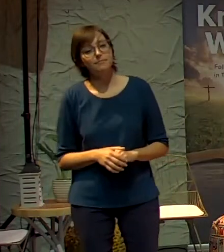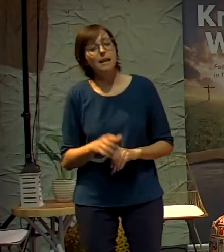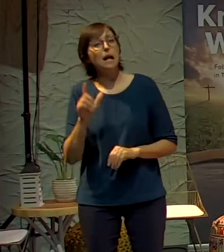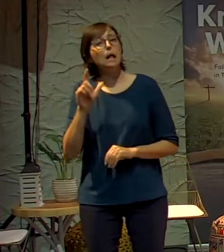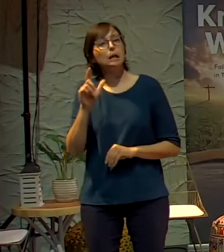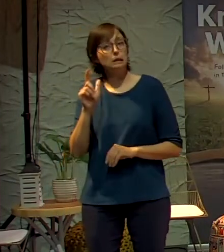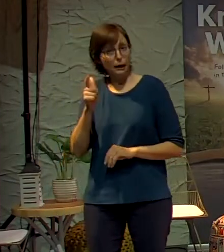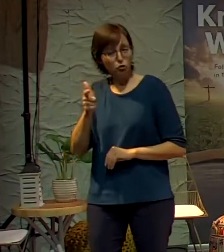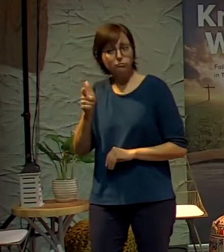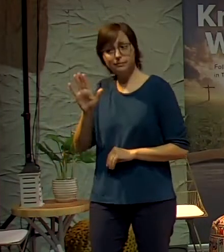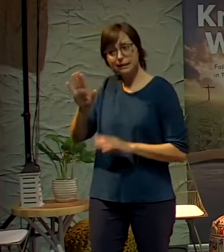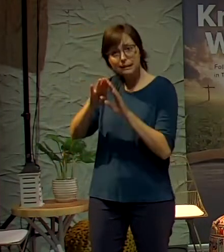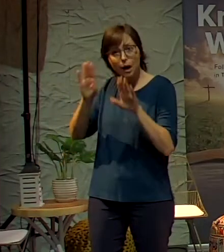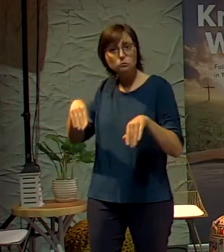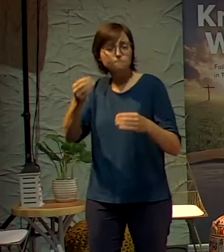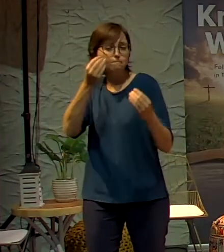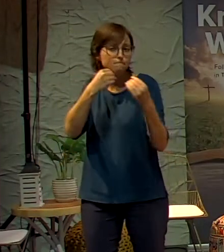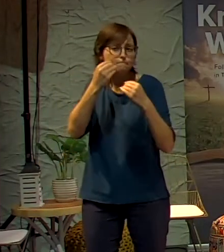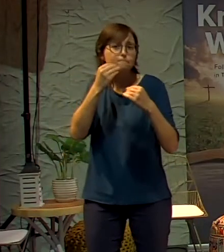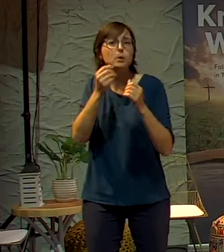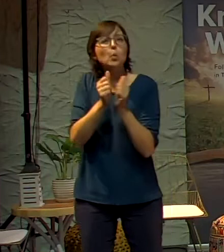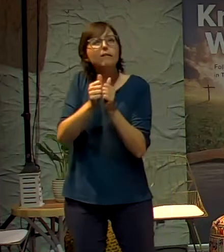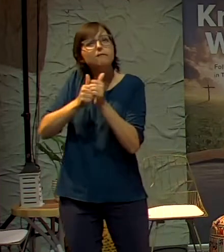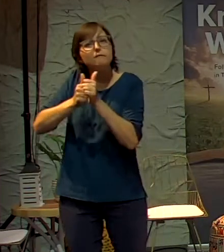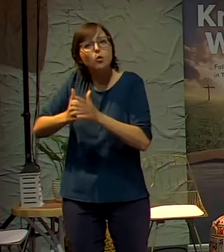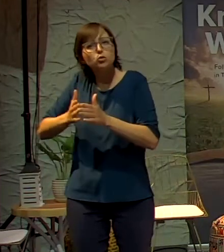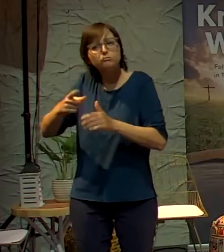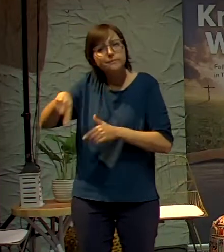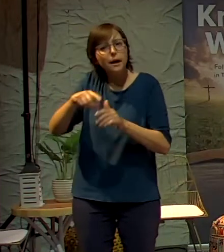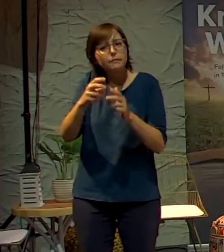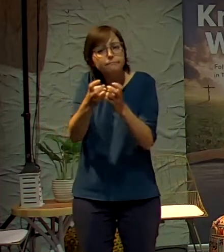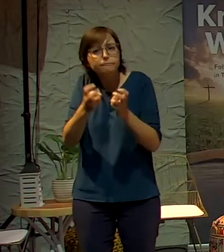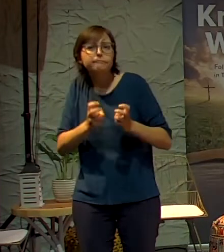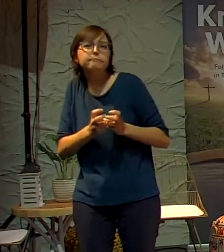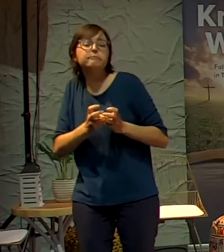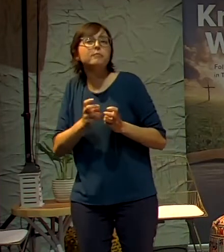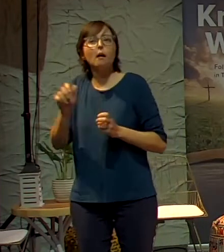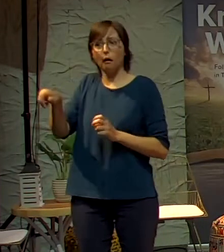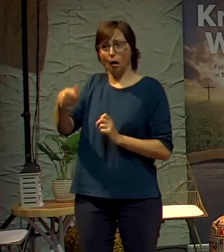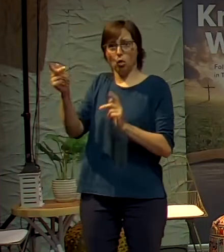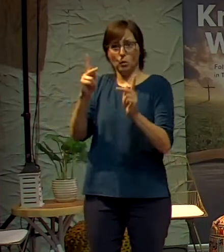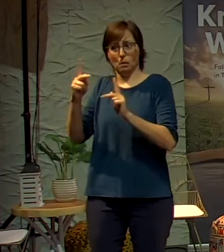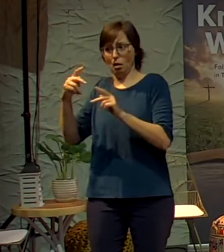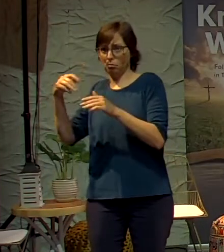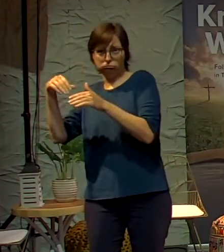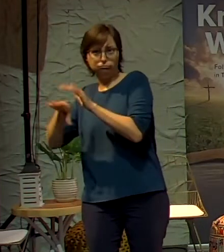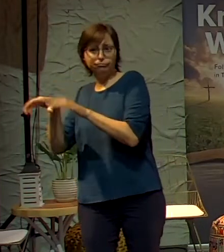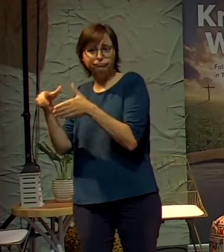Jesus was even eating supper at Matthew's house with his close followers, a lot of disreputable characters came and joined